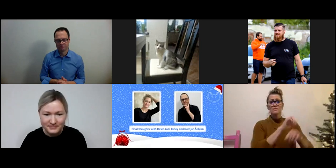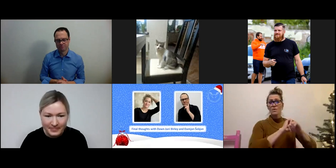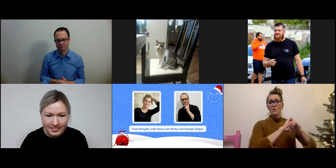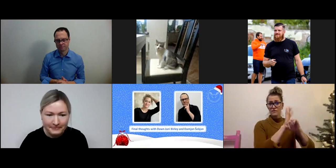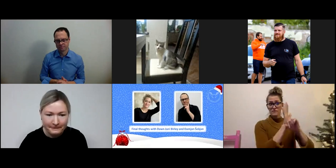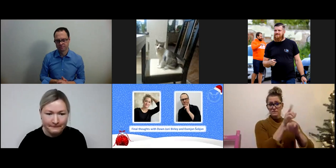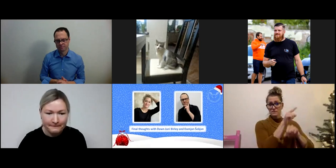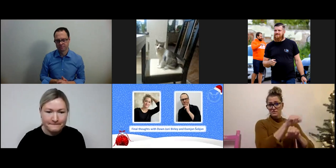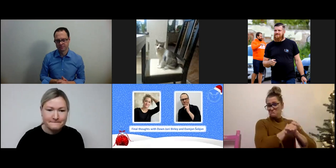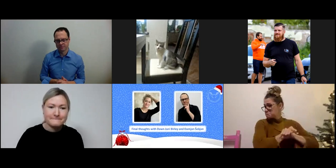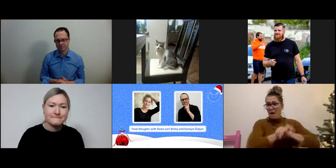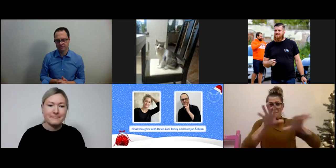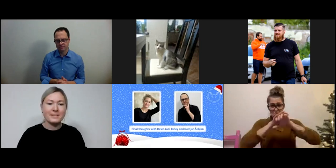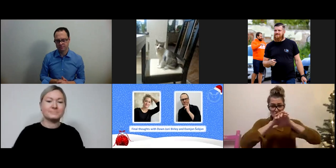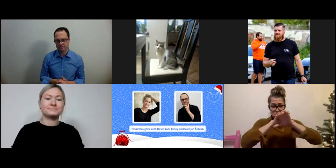next question beautifully.